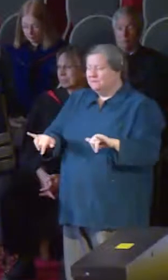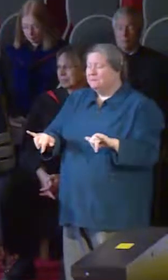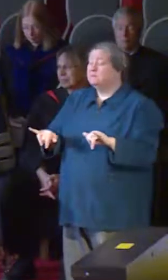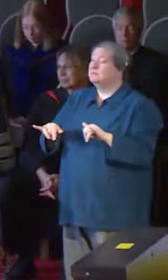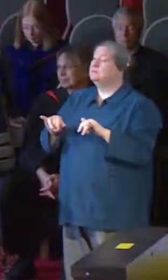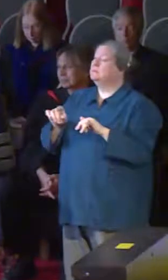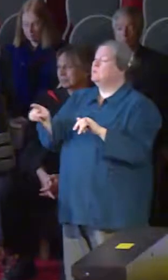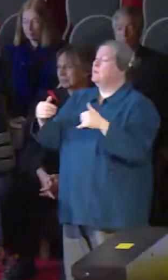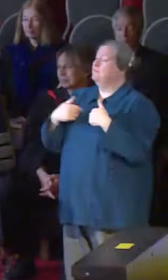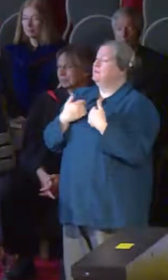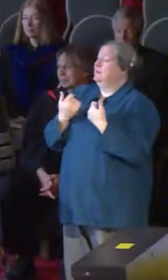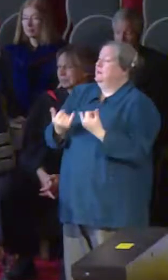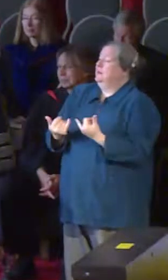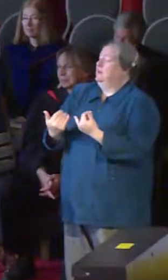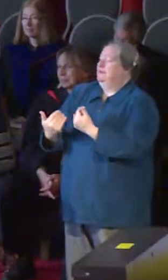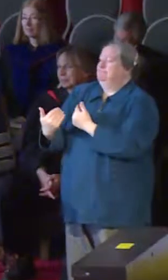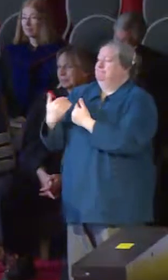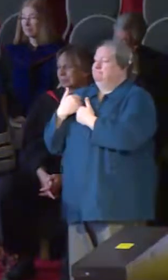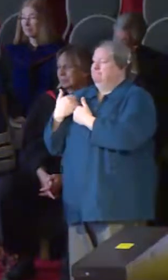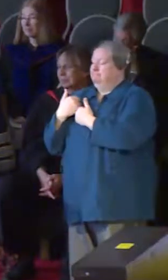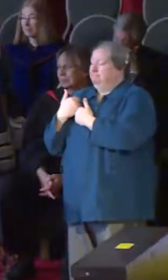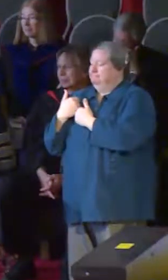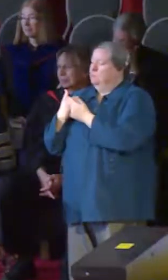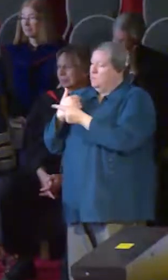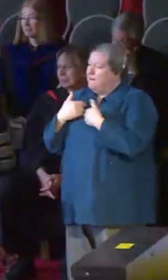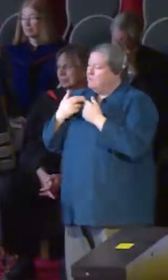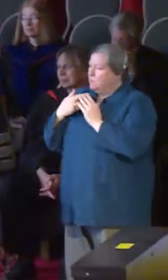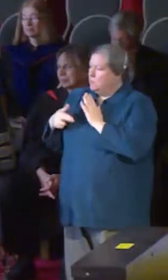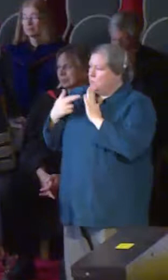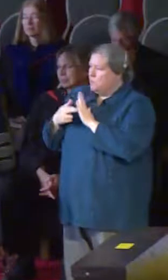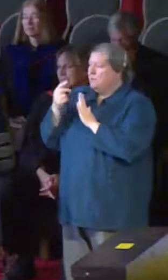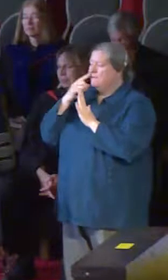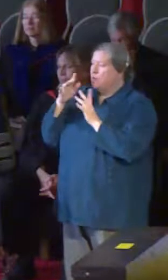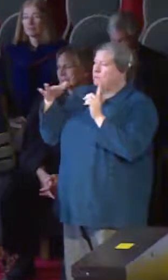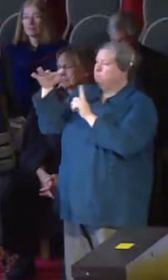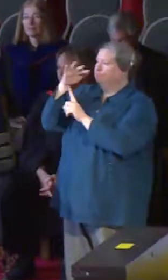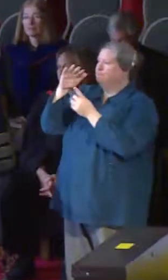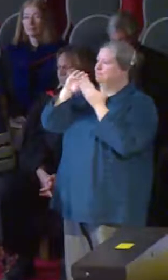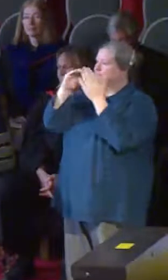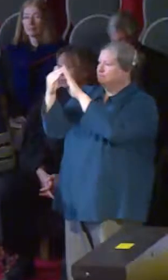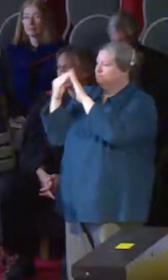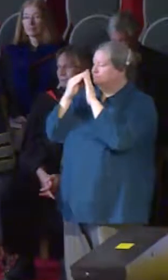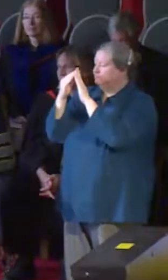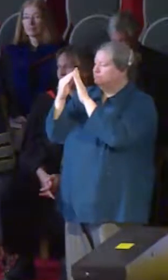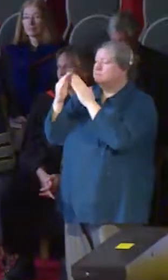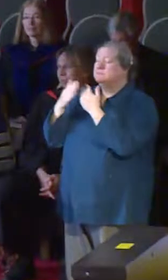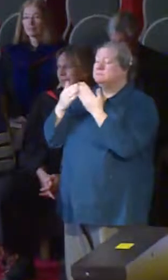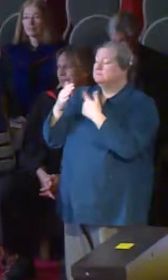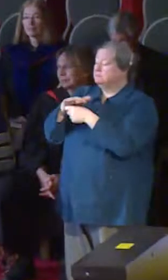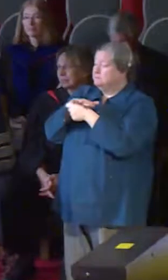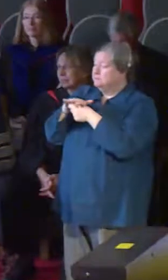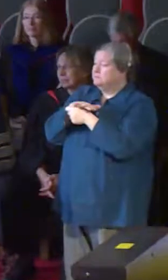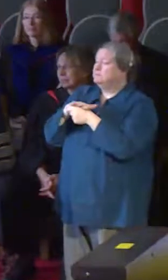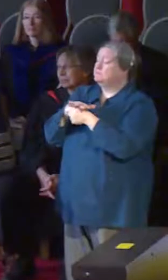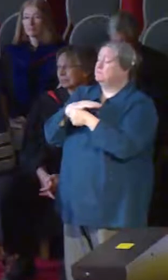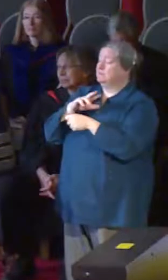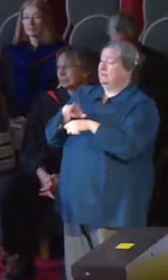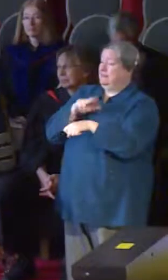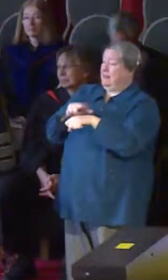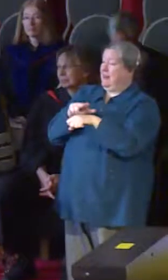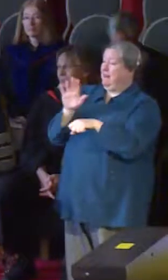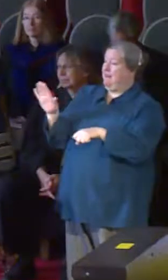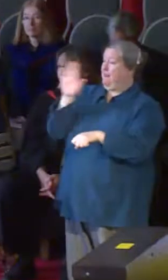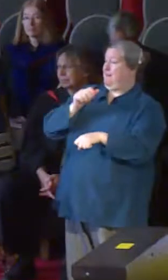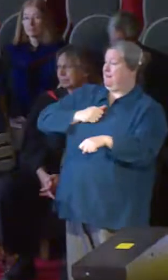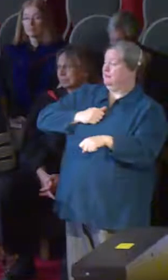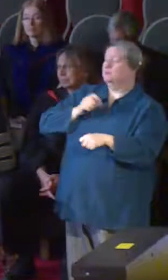your responsibility to play an important role in civil society, whether local, national, or